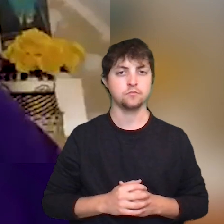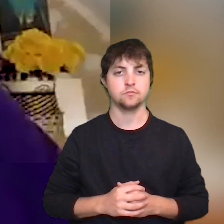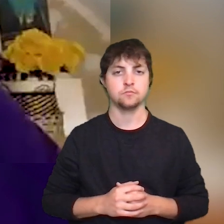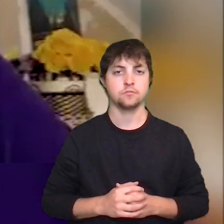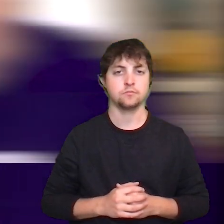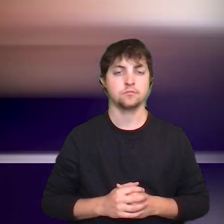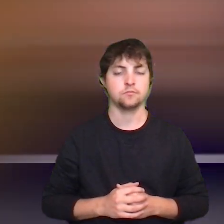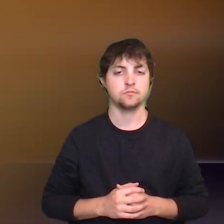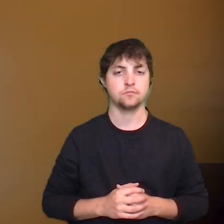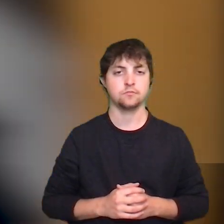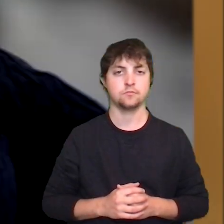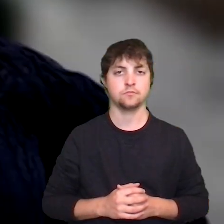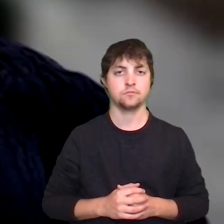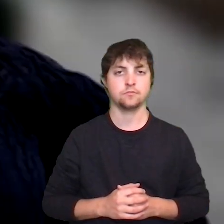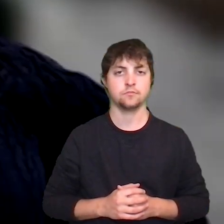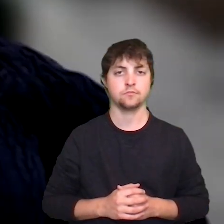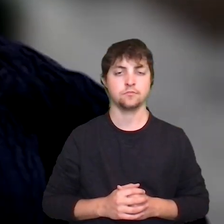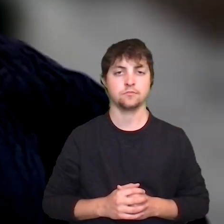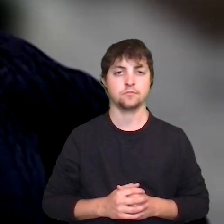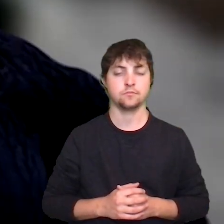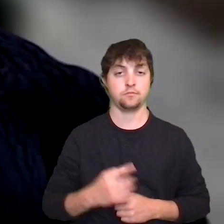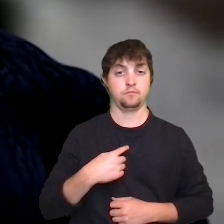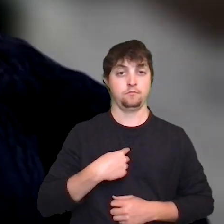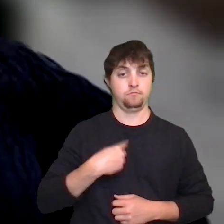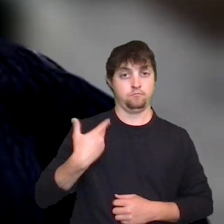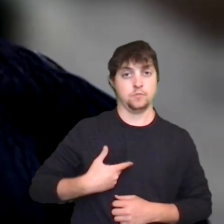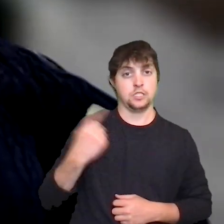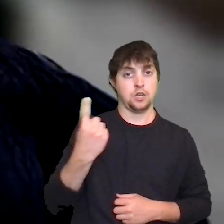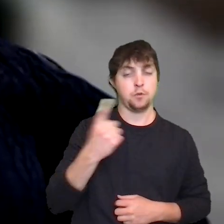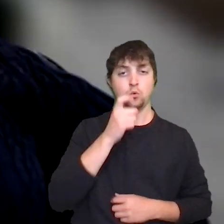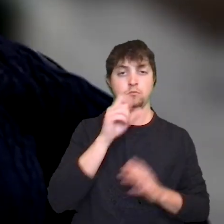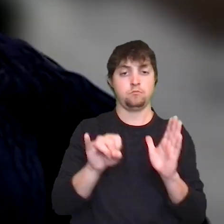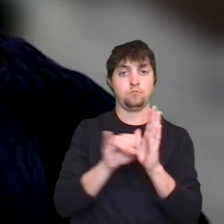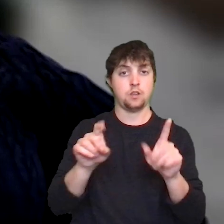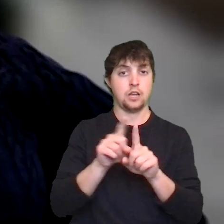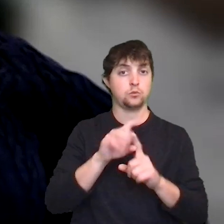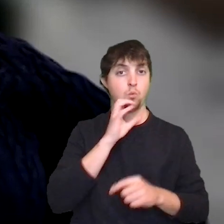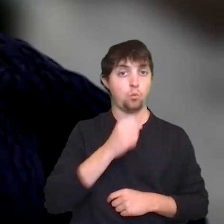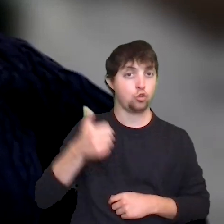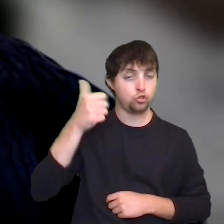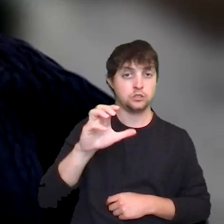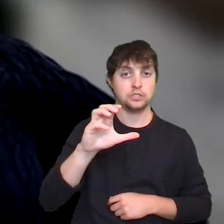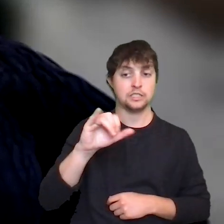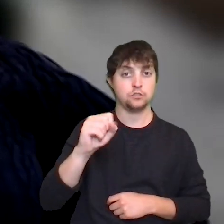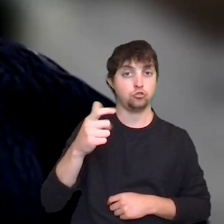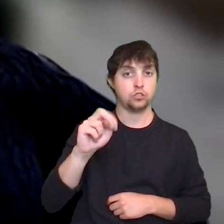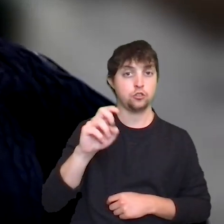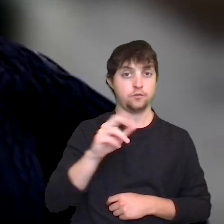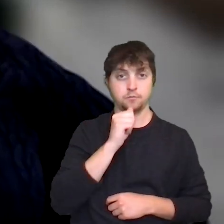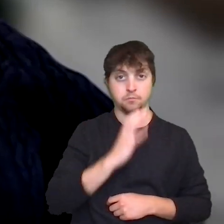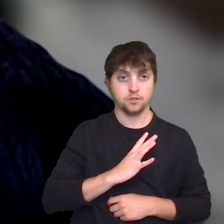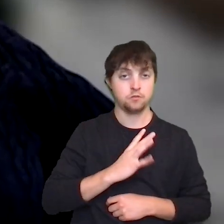services. Fran. I am someone who identifies as an older, cisgender